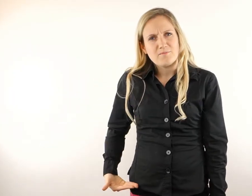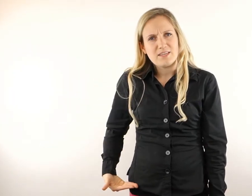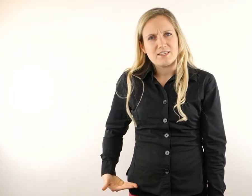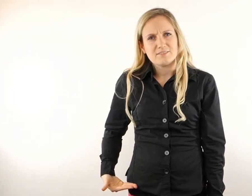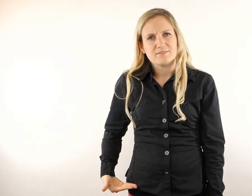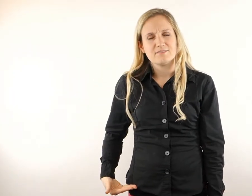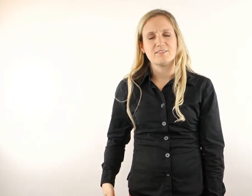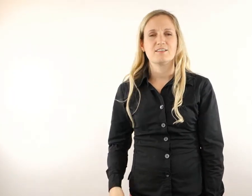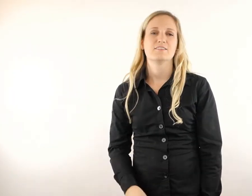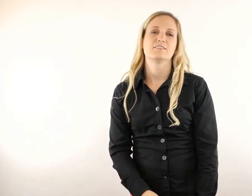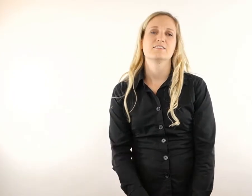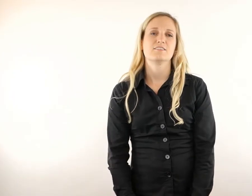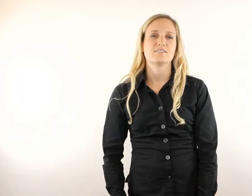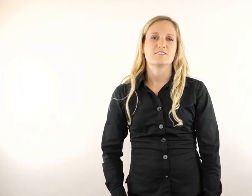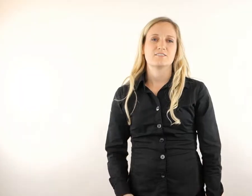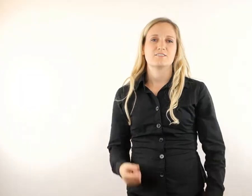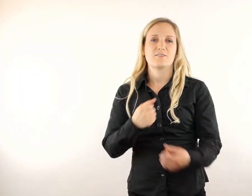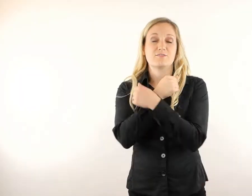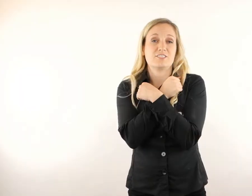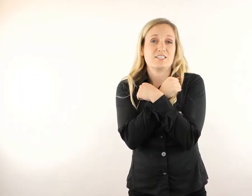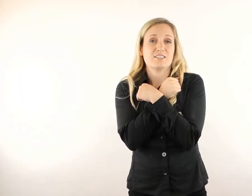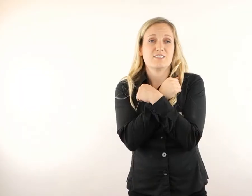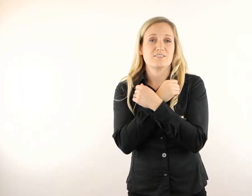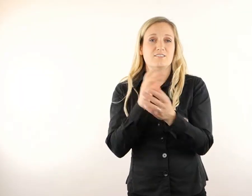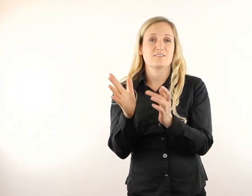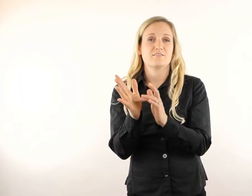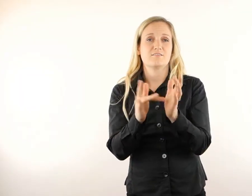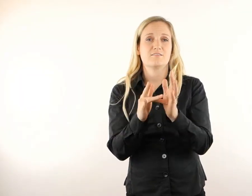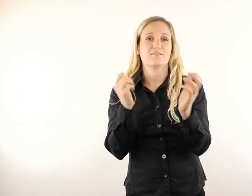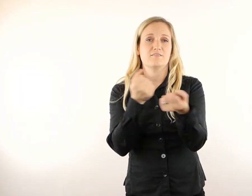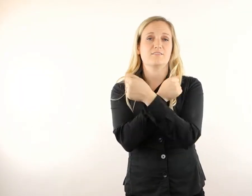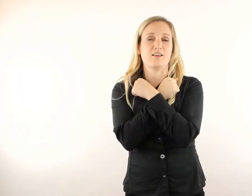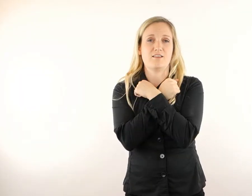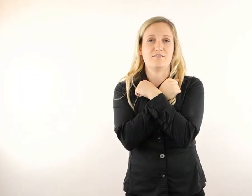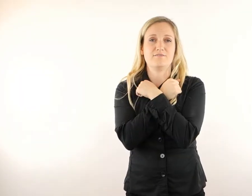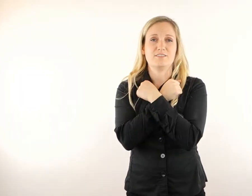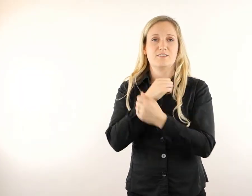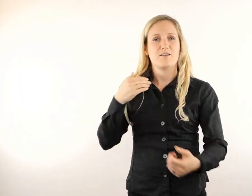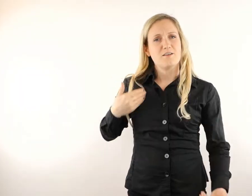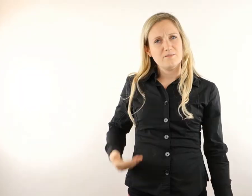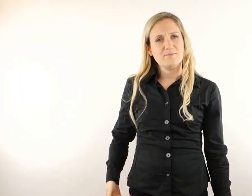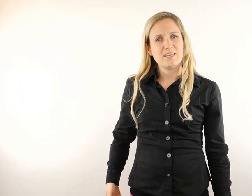me. So Jesus loves me.